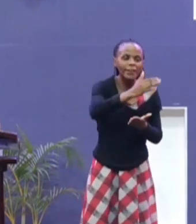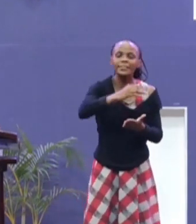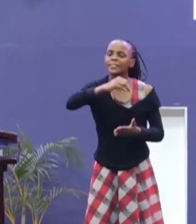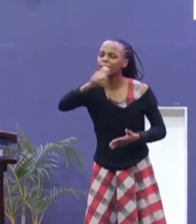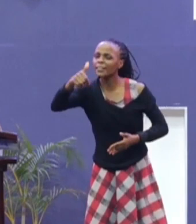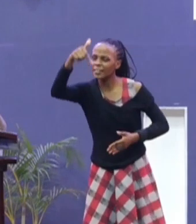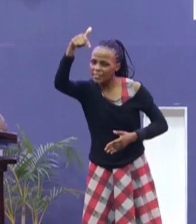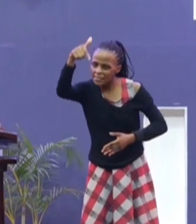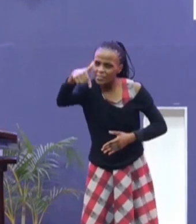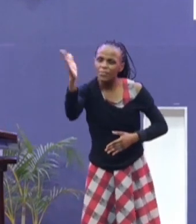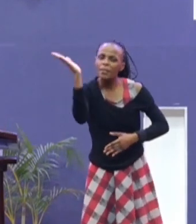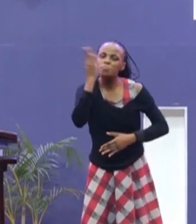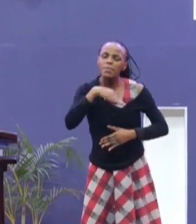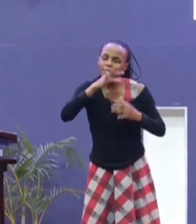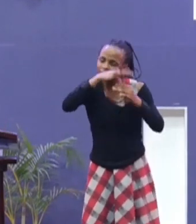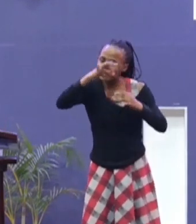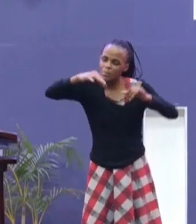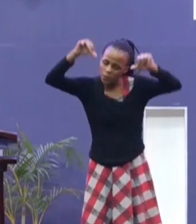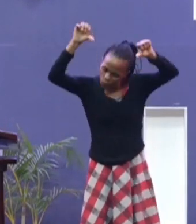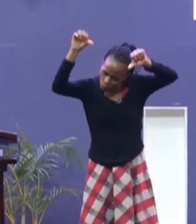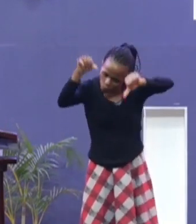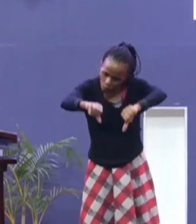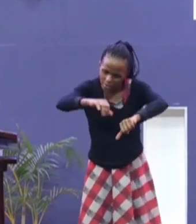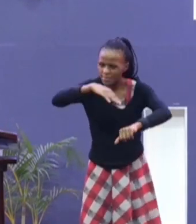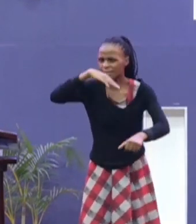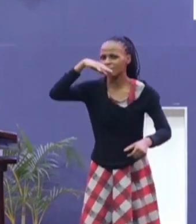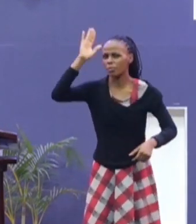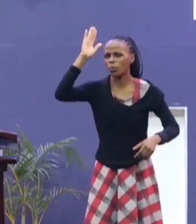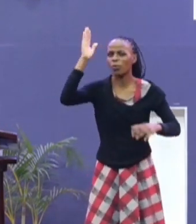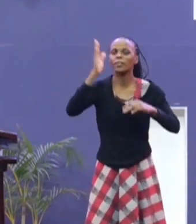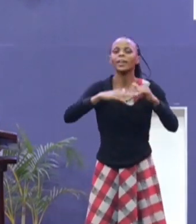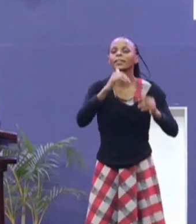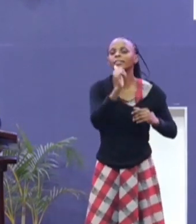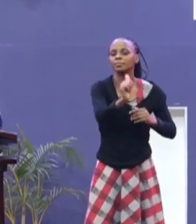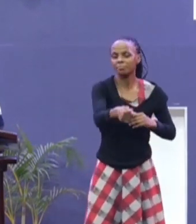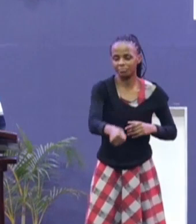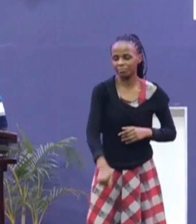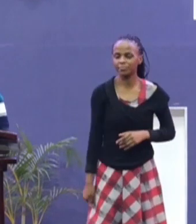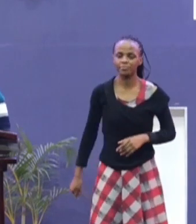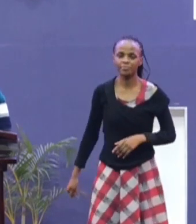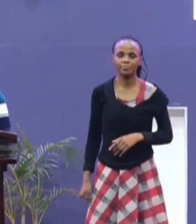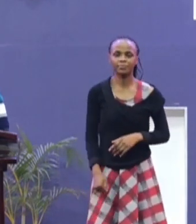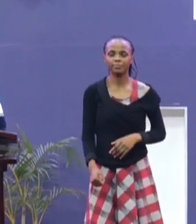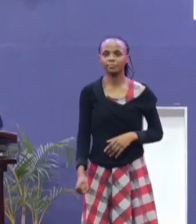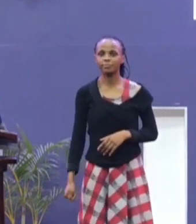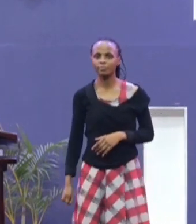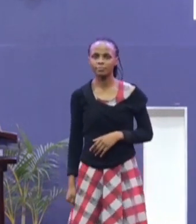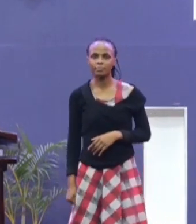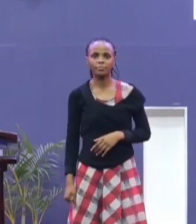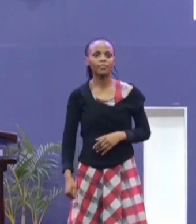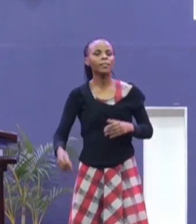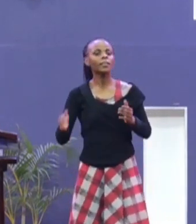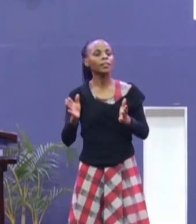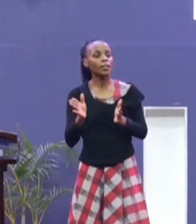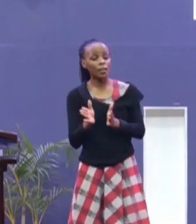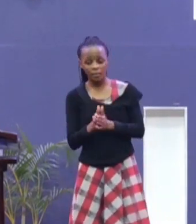wicked than itself. Kala agenda naleta ba daimona bala musanvu ababi okumusinga ye. And they